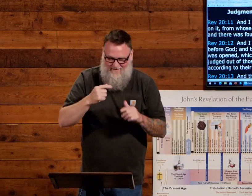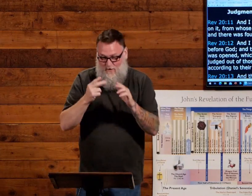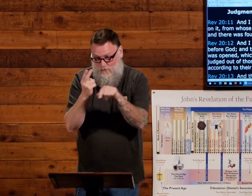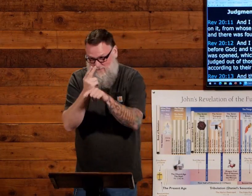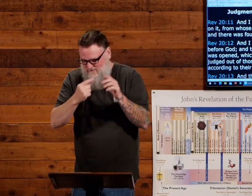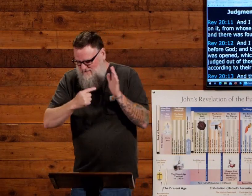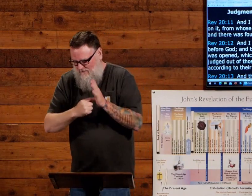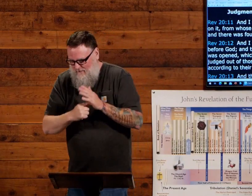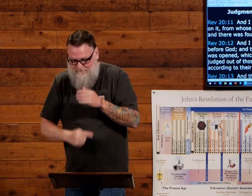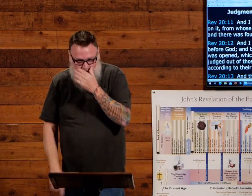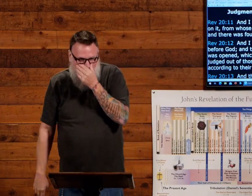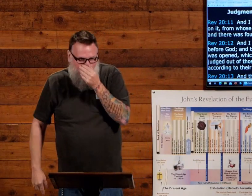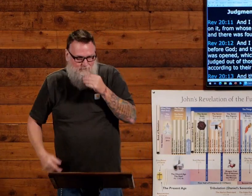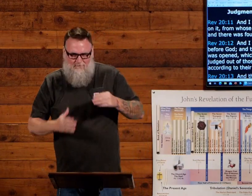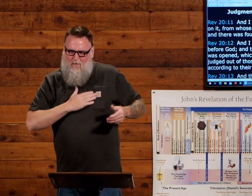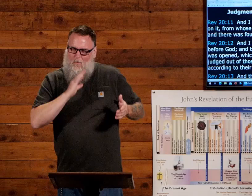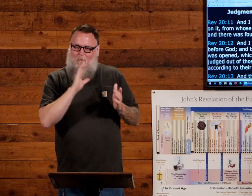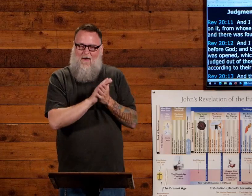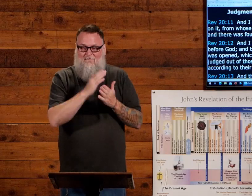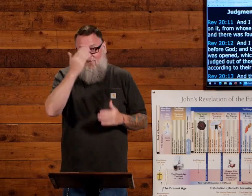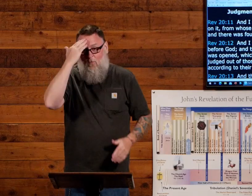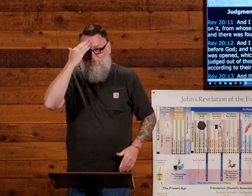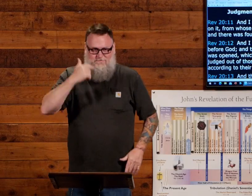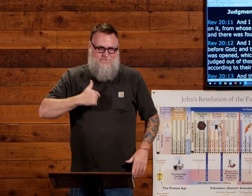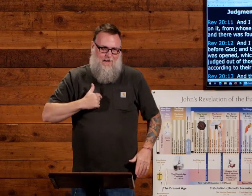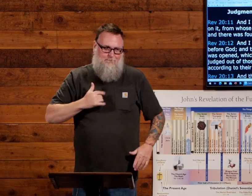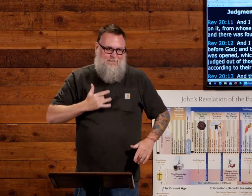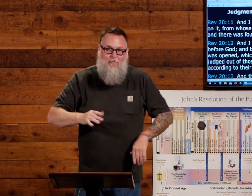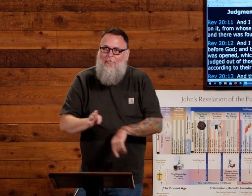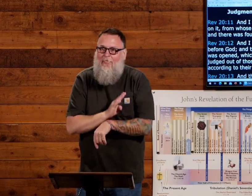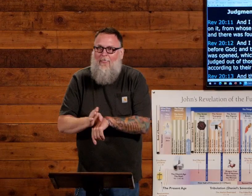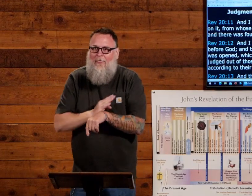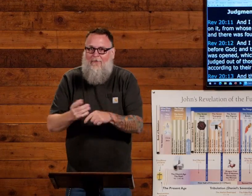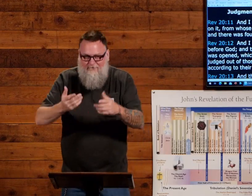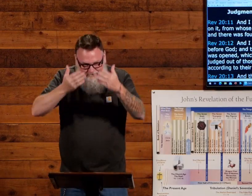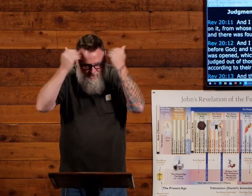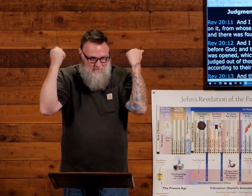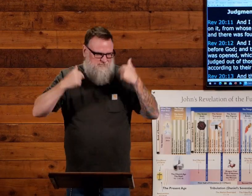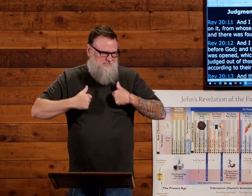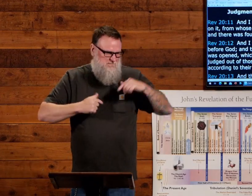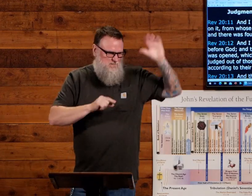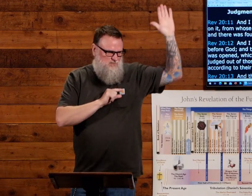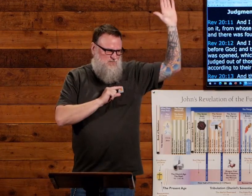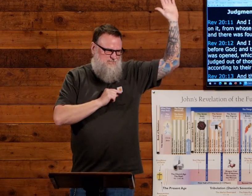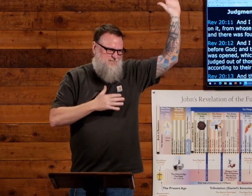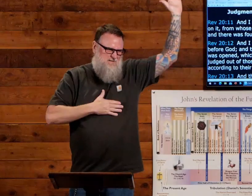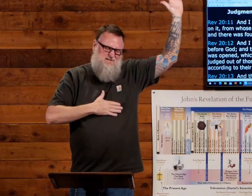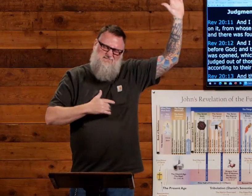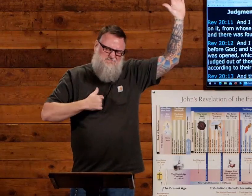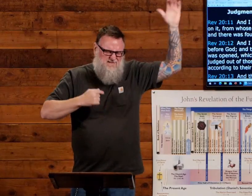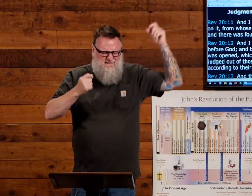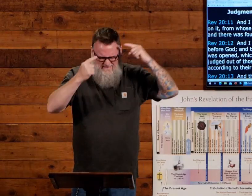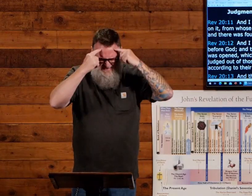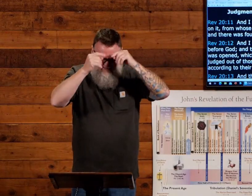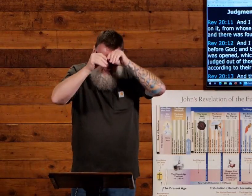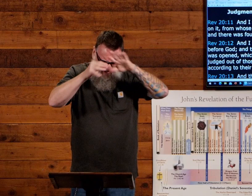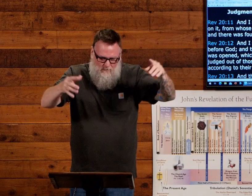I laughed this week. I was using an example of my wife. She knows I tend to get real busy and forgetful about